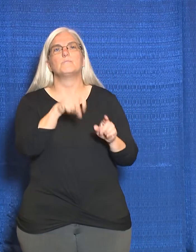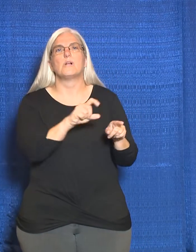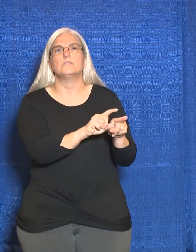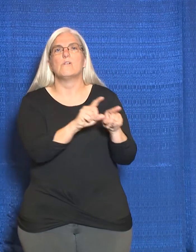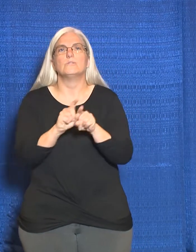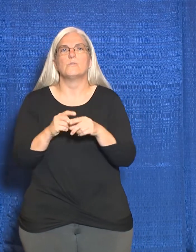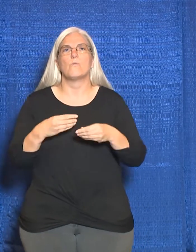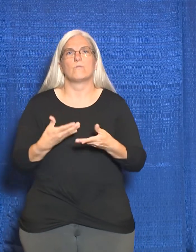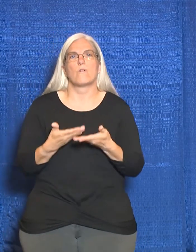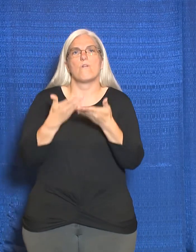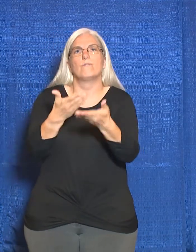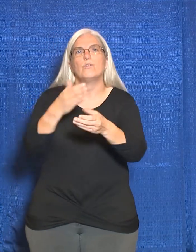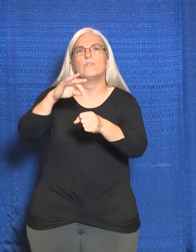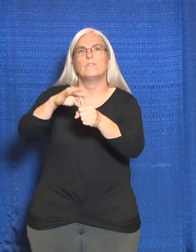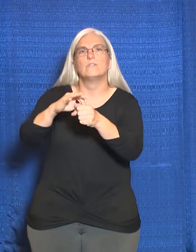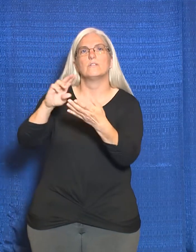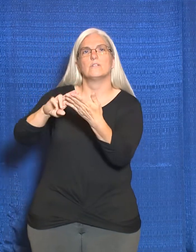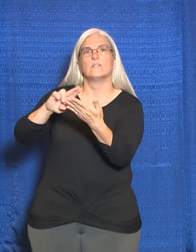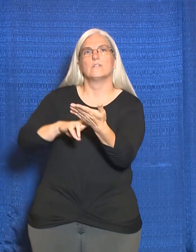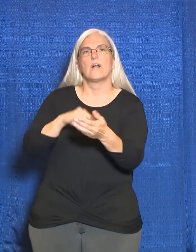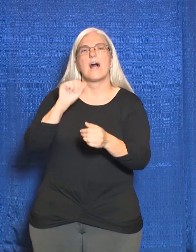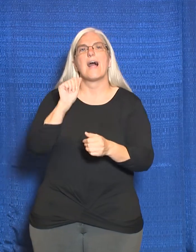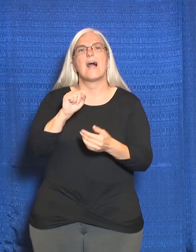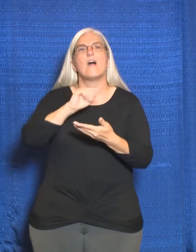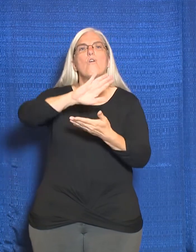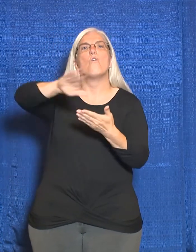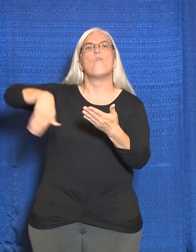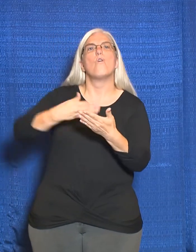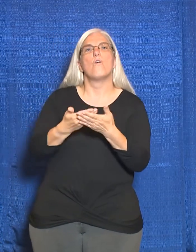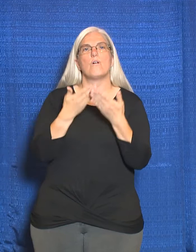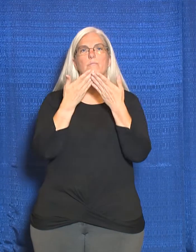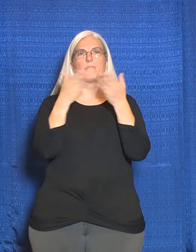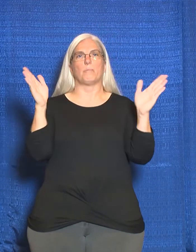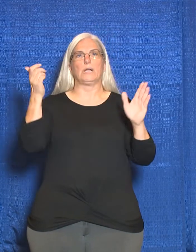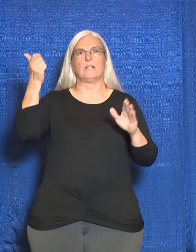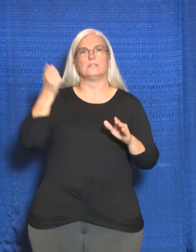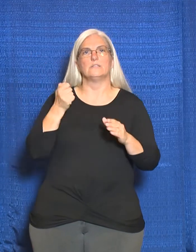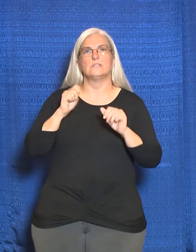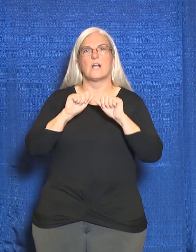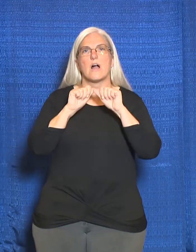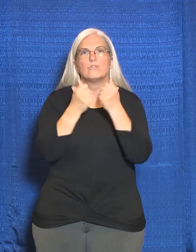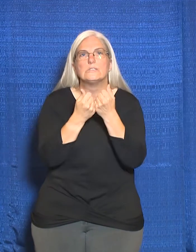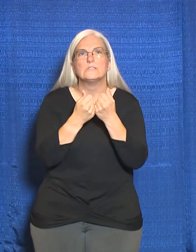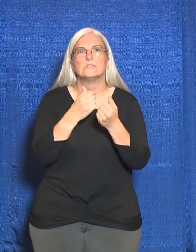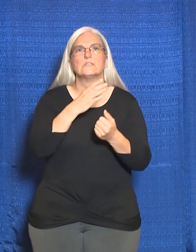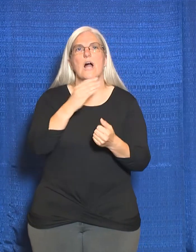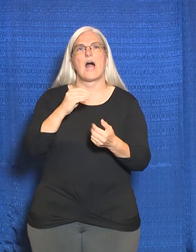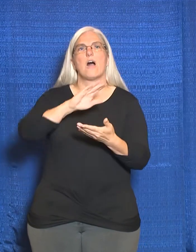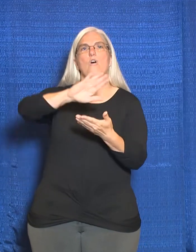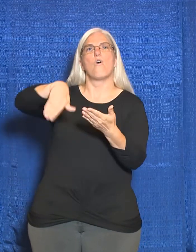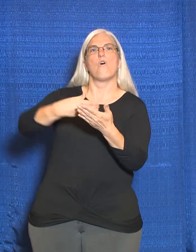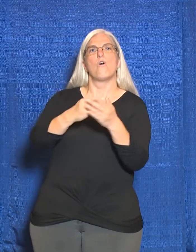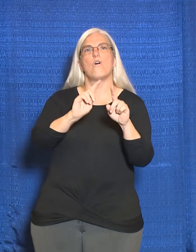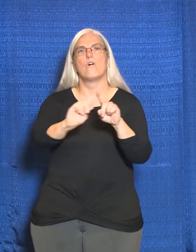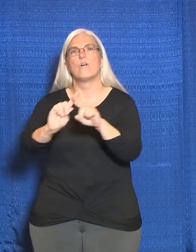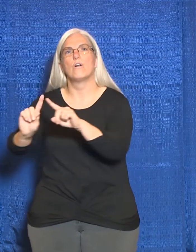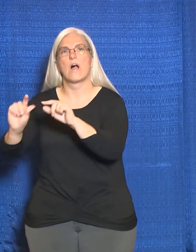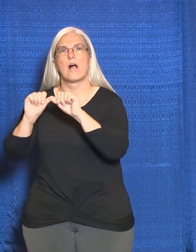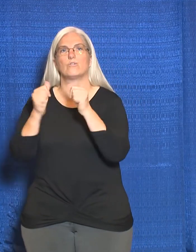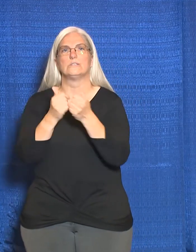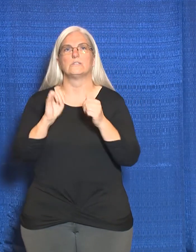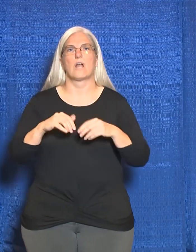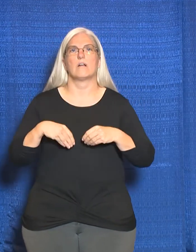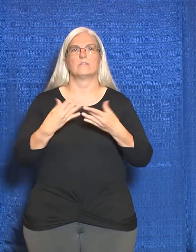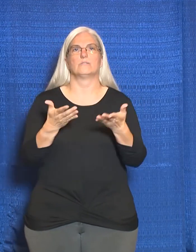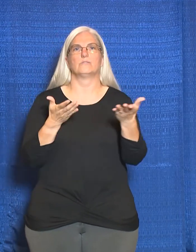States must also offer voter registration at all public assistance agencies and at all agencies primarily serving people